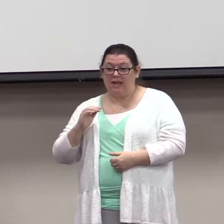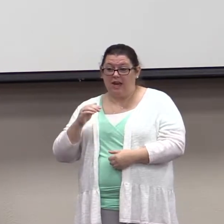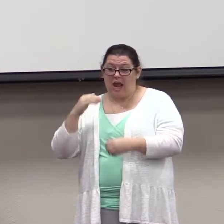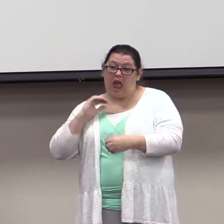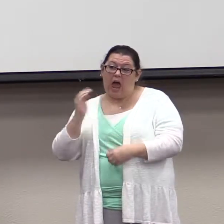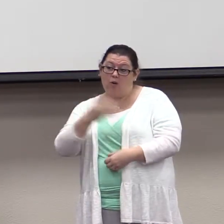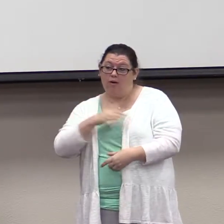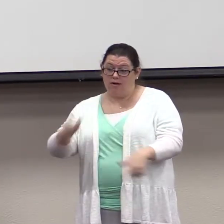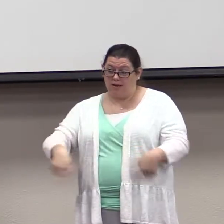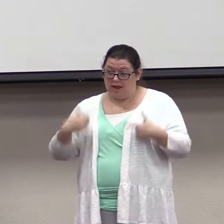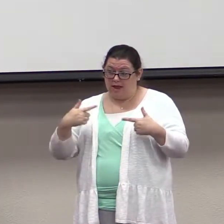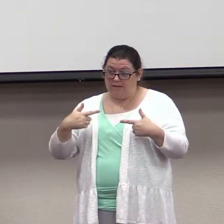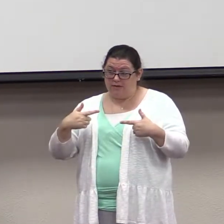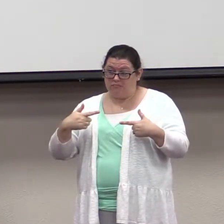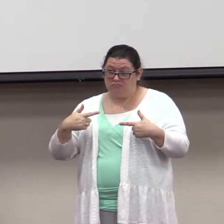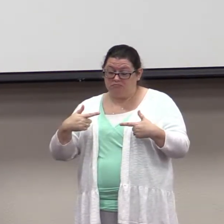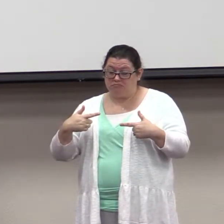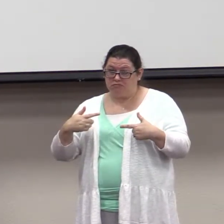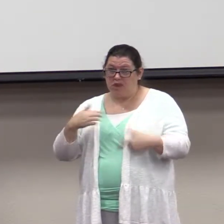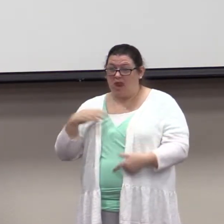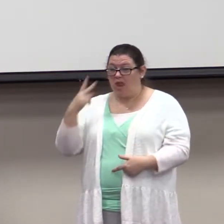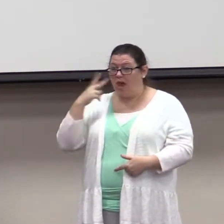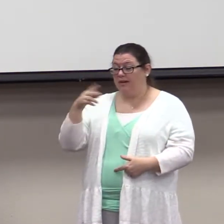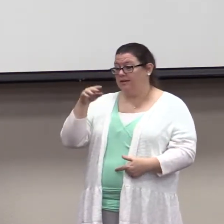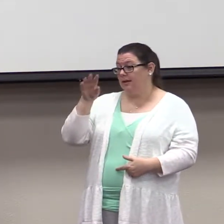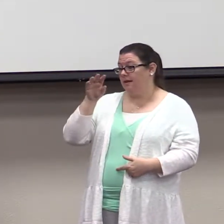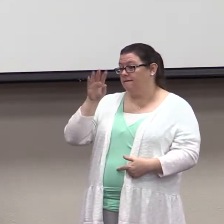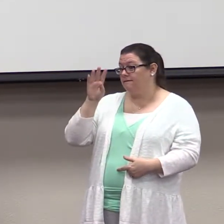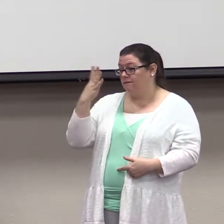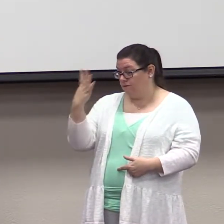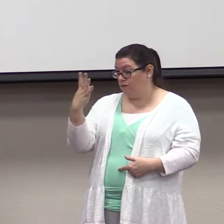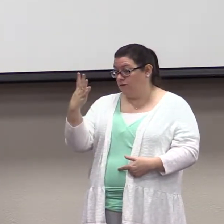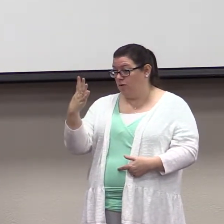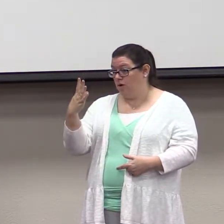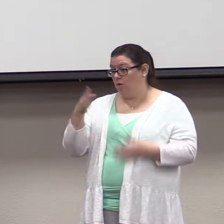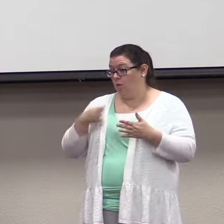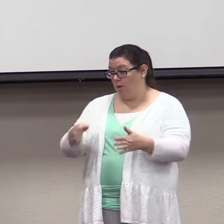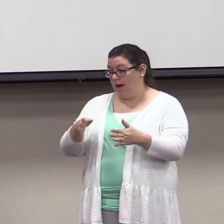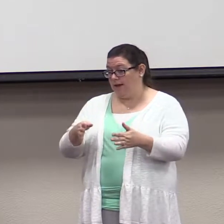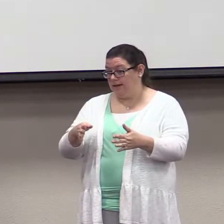Personally, I see 4 major ways that Joshua showed leadership in what he did.